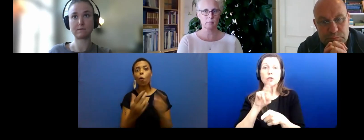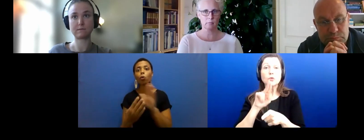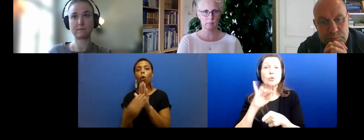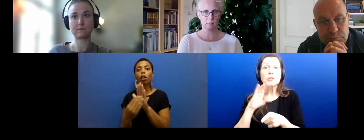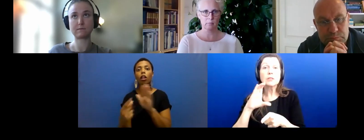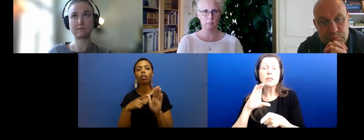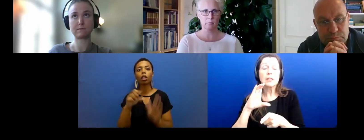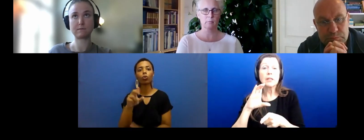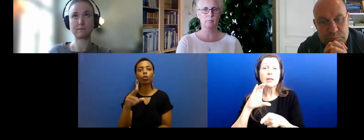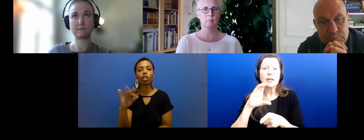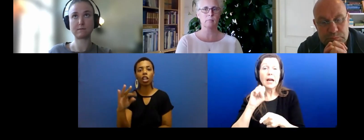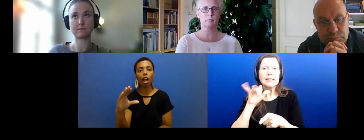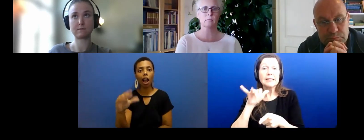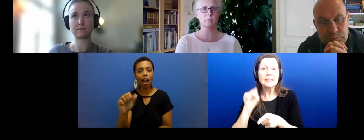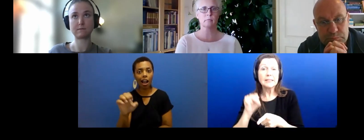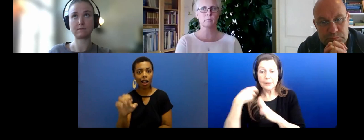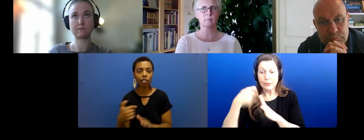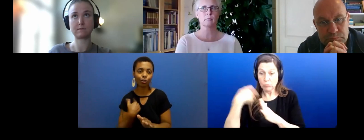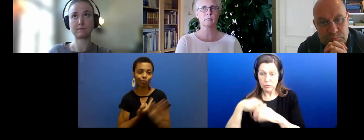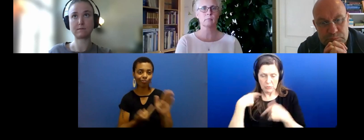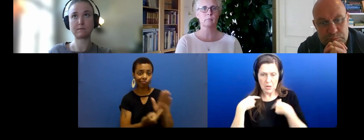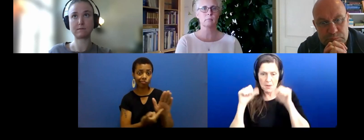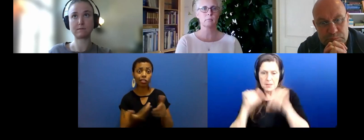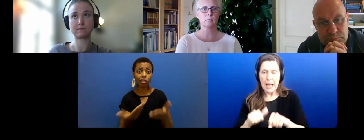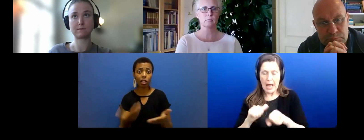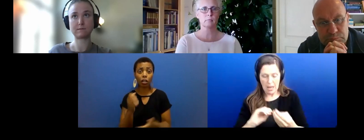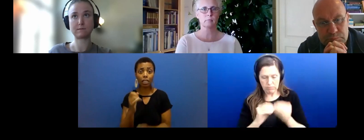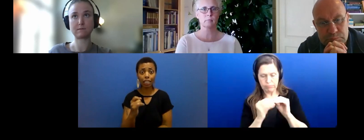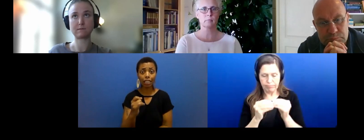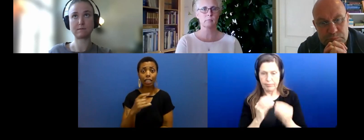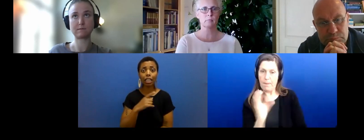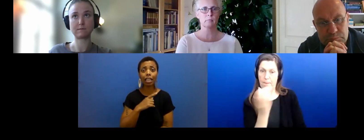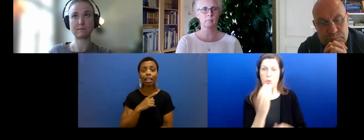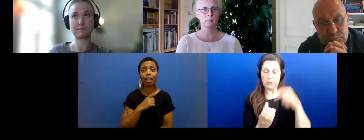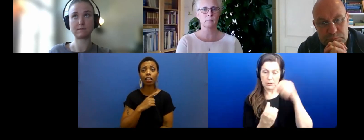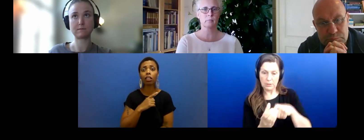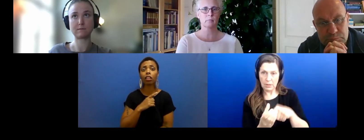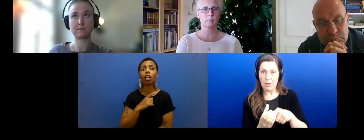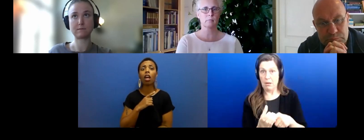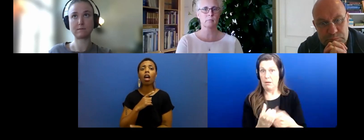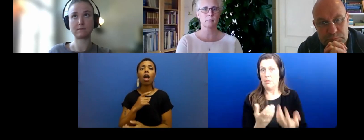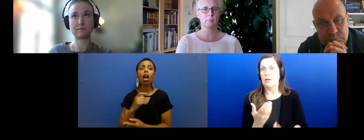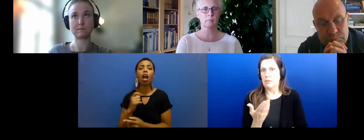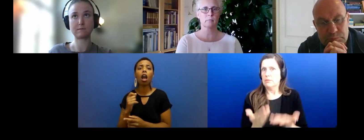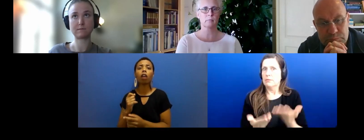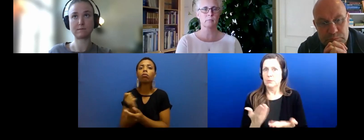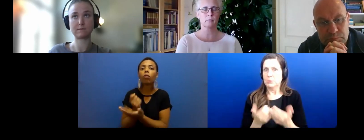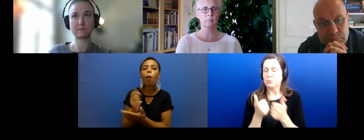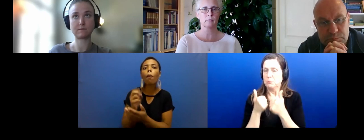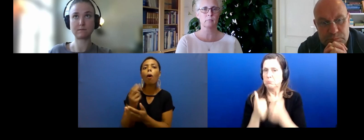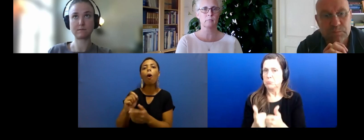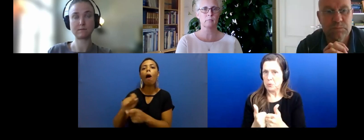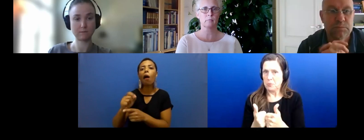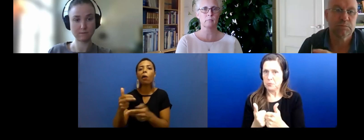borrow them and that we could build further on them, that would be a great help. So then it